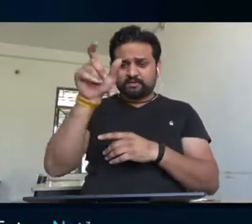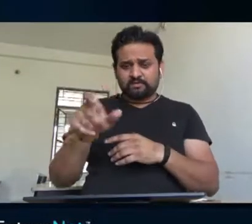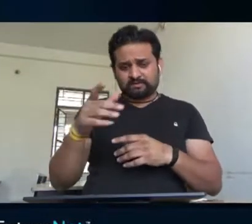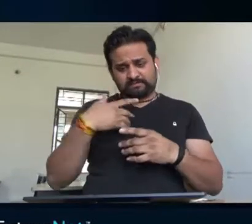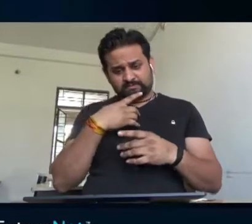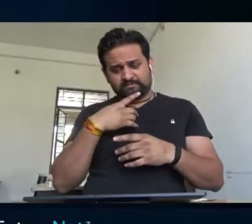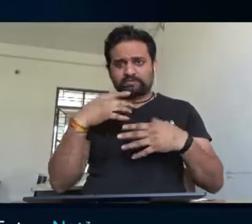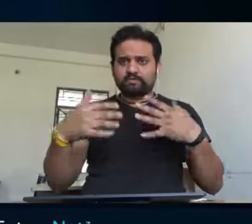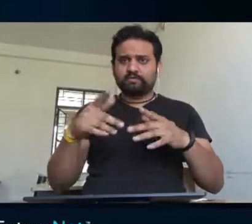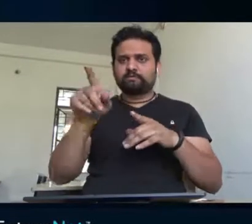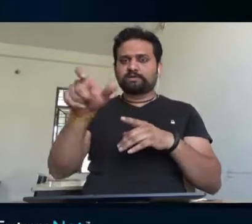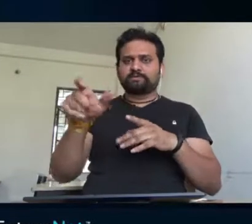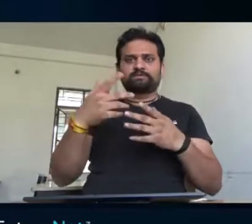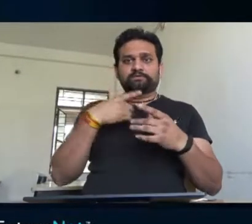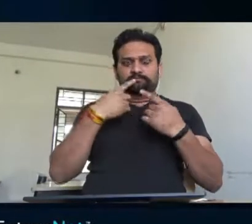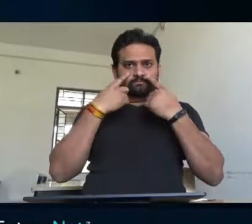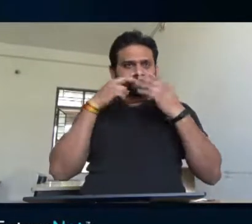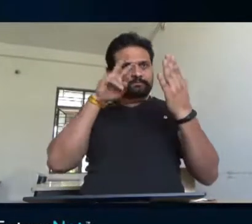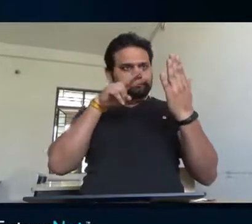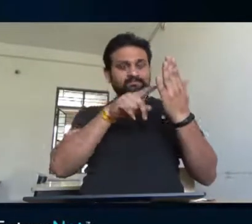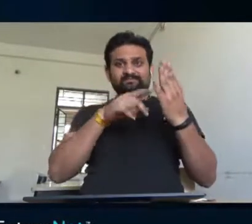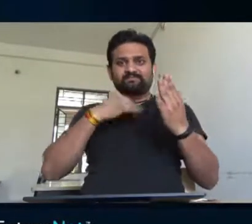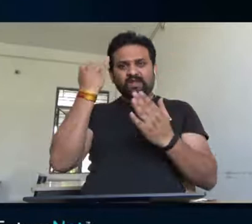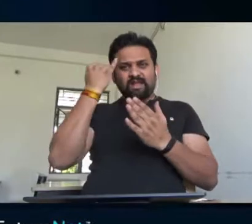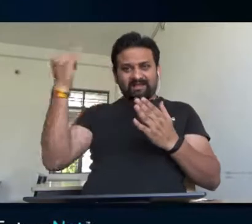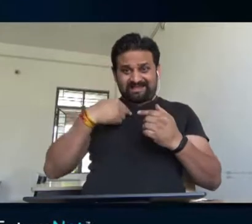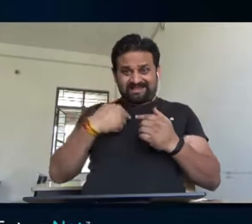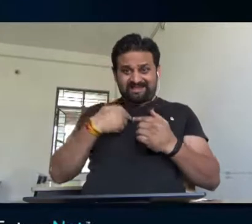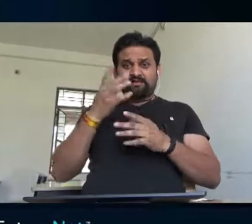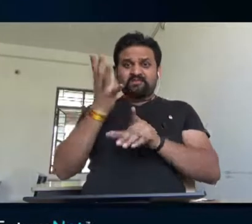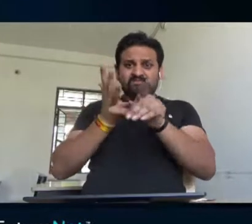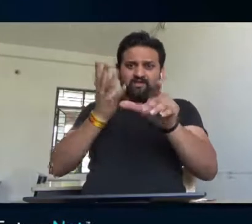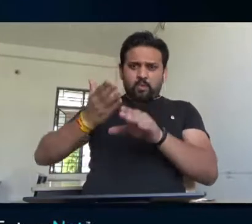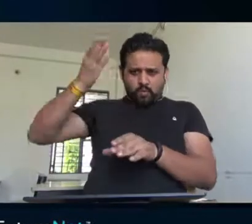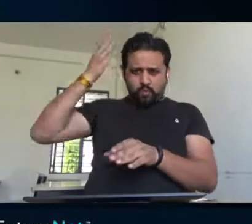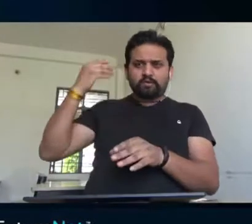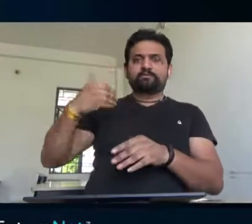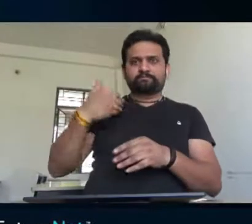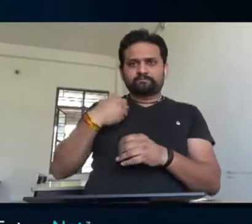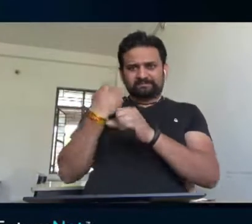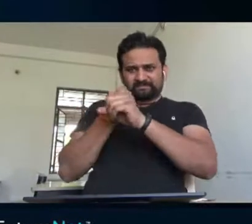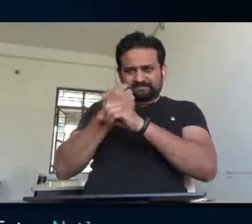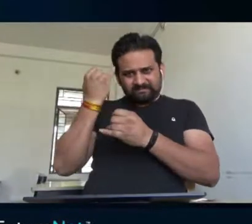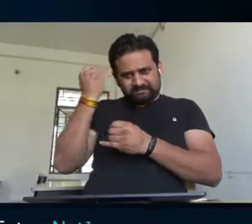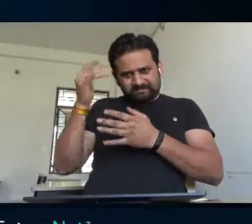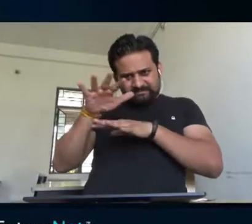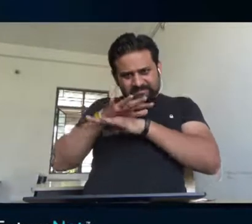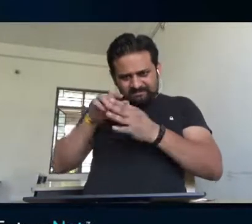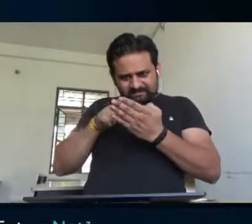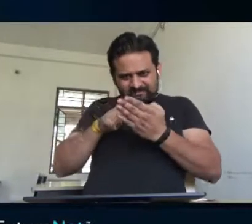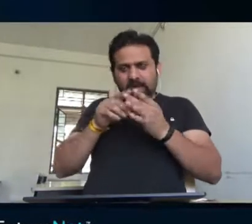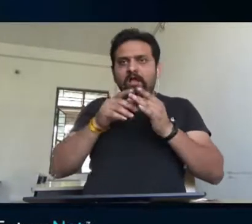it's so fantastic to see that our idea, which we created 5 years ago, working well like